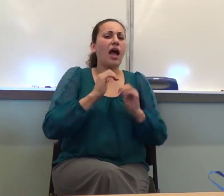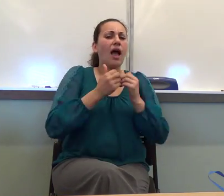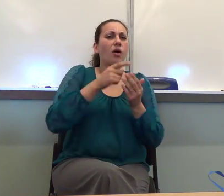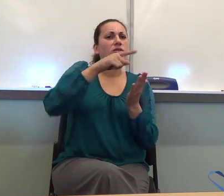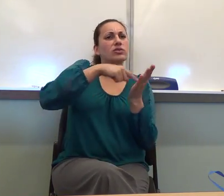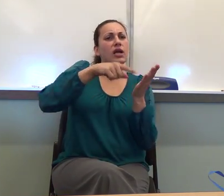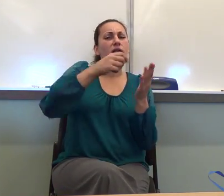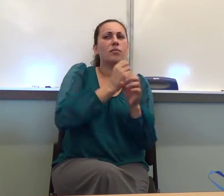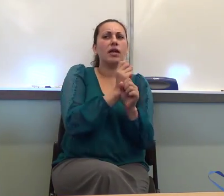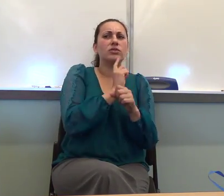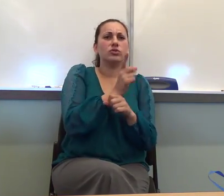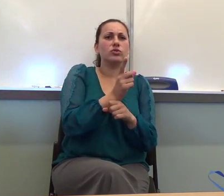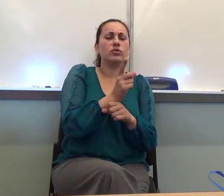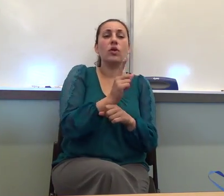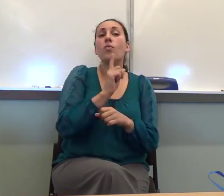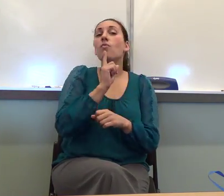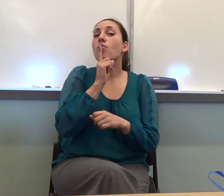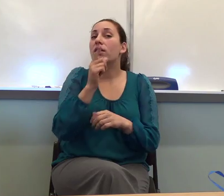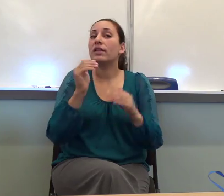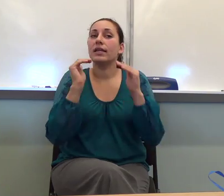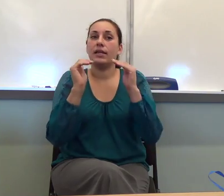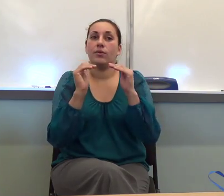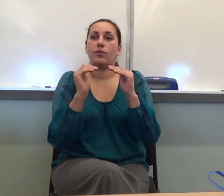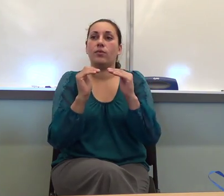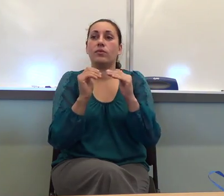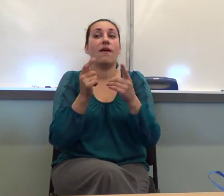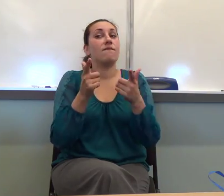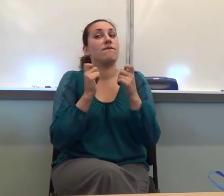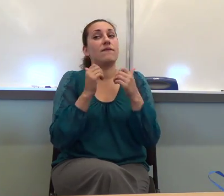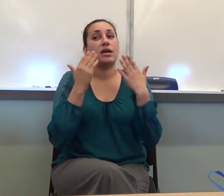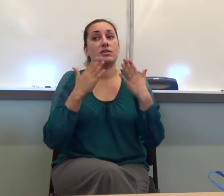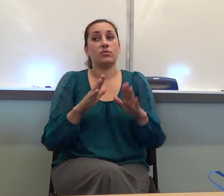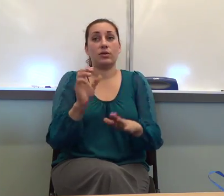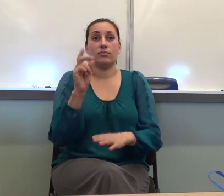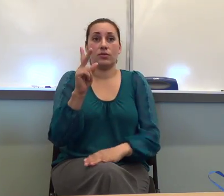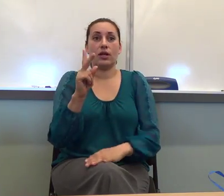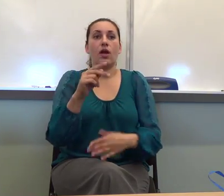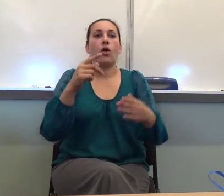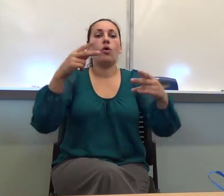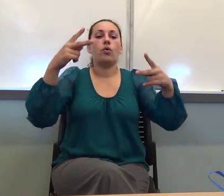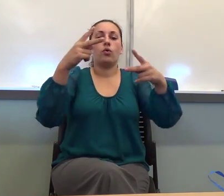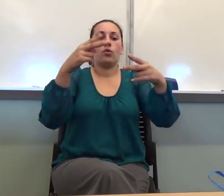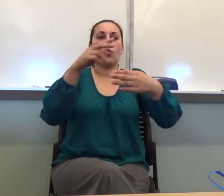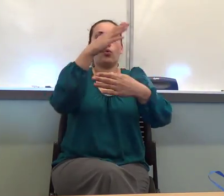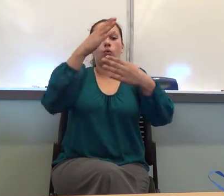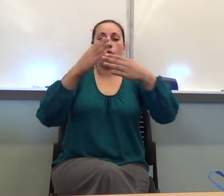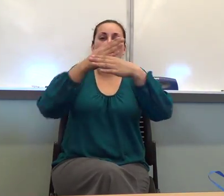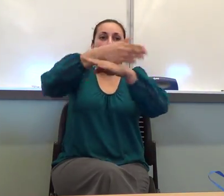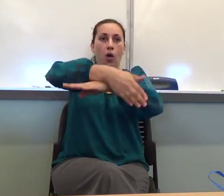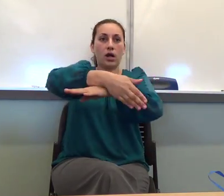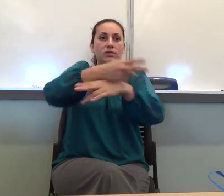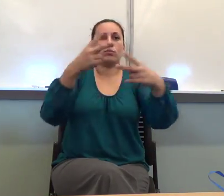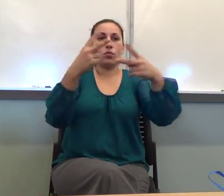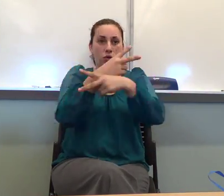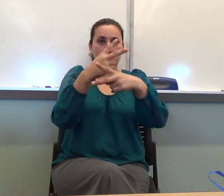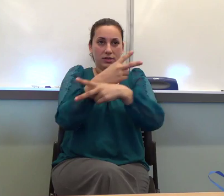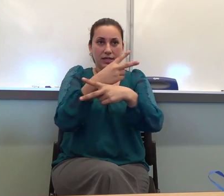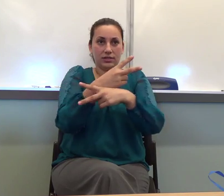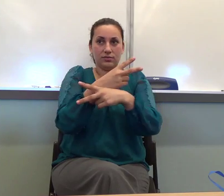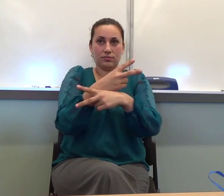that two fractions really are equal, a very quick way, and it's simply called cross multiplication. So you take the numerator up there,